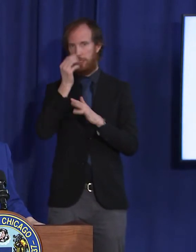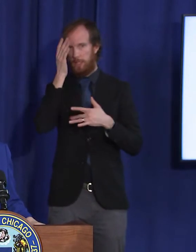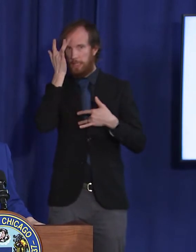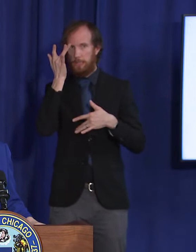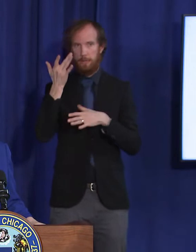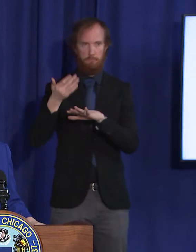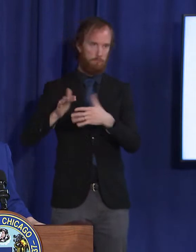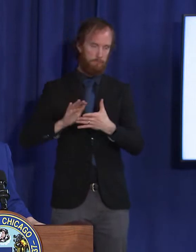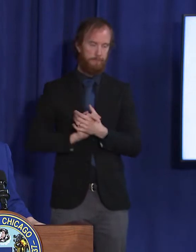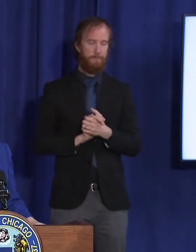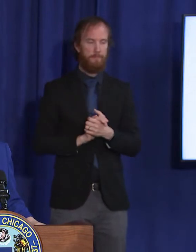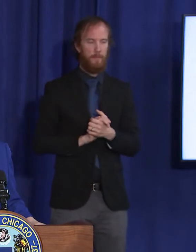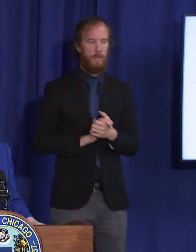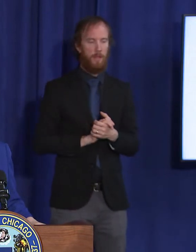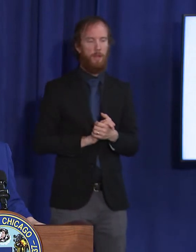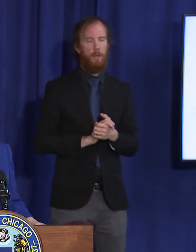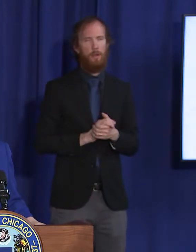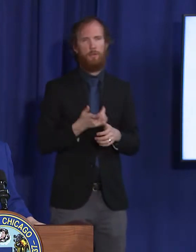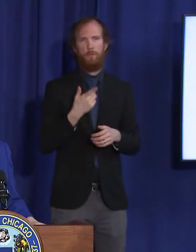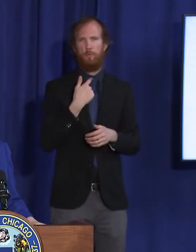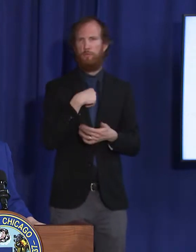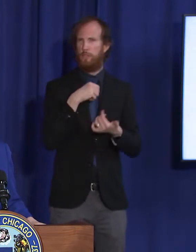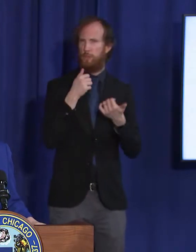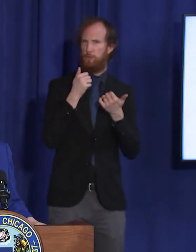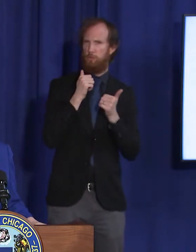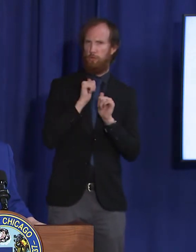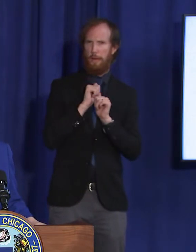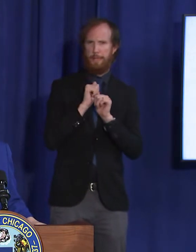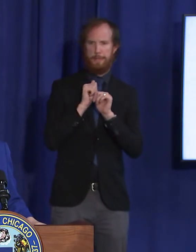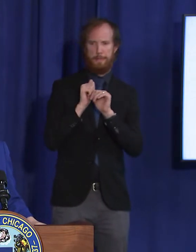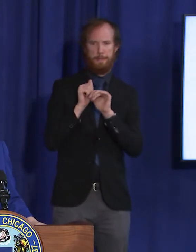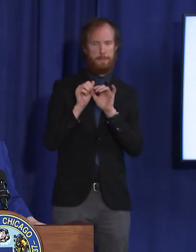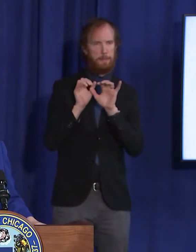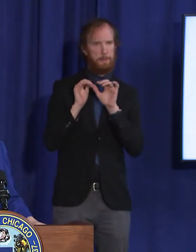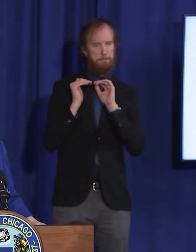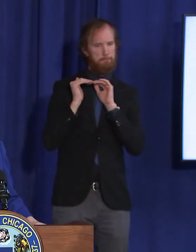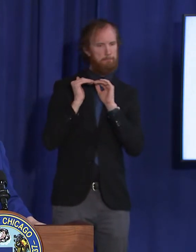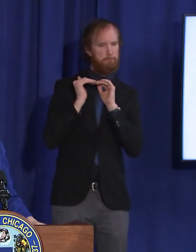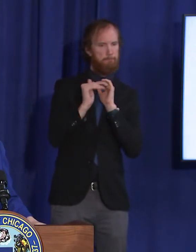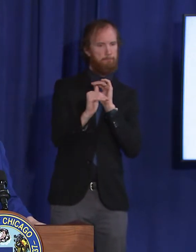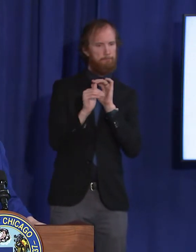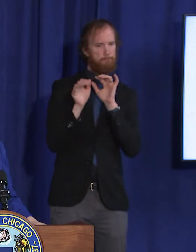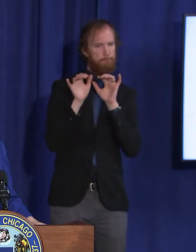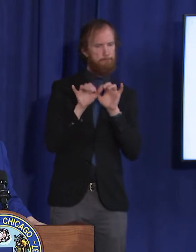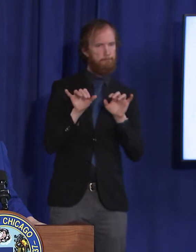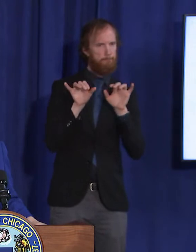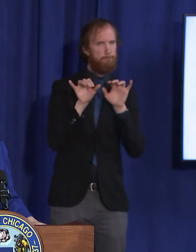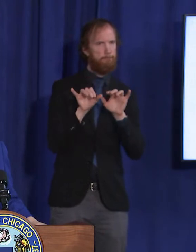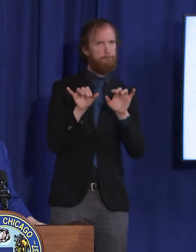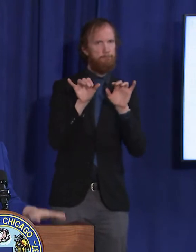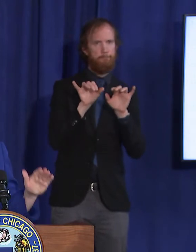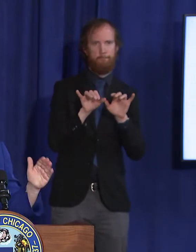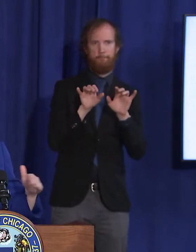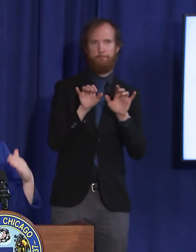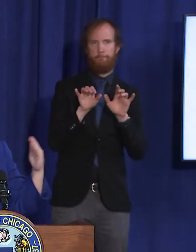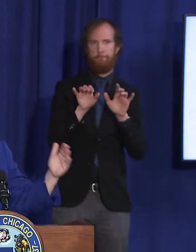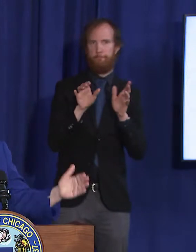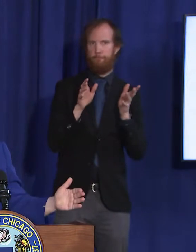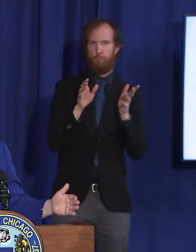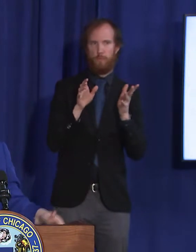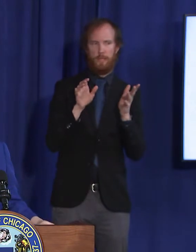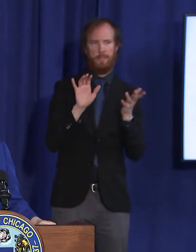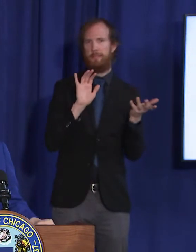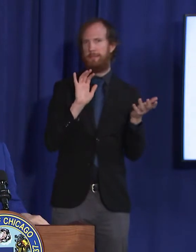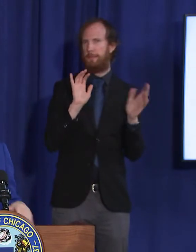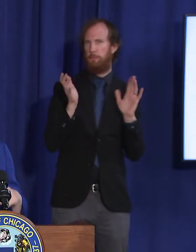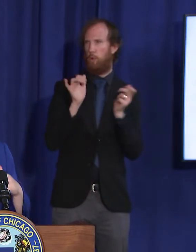are trying to be consistent with the way things are being monitored across the U.S. We, of course, continue to follow all